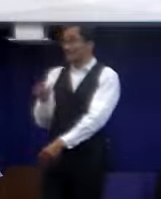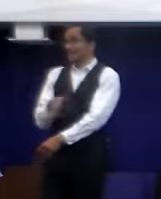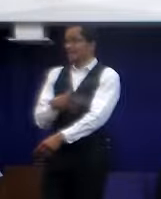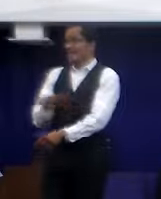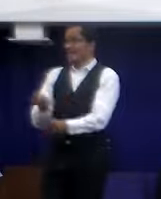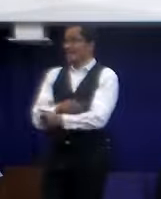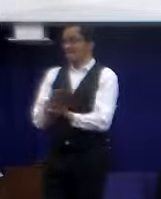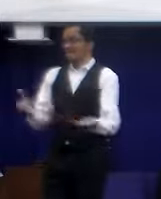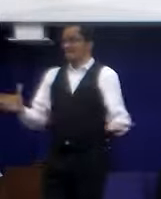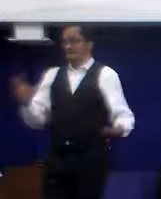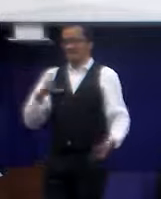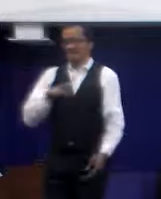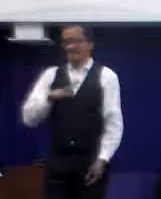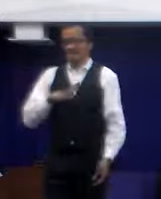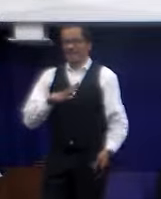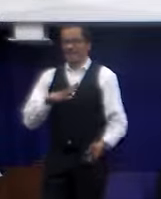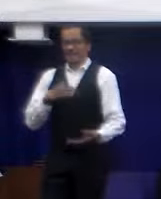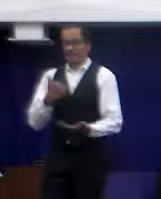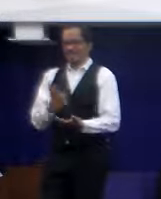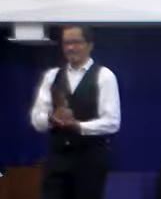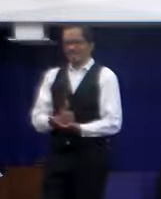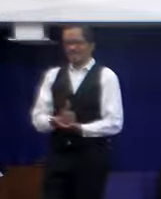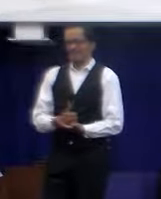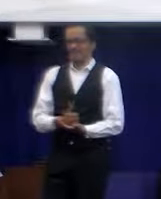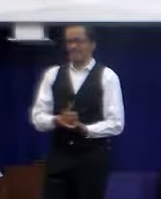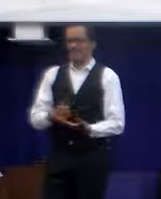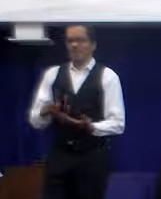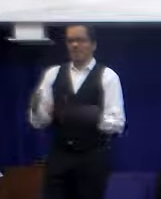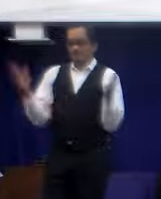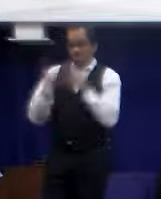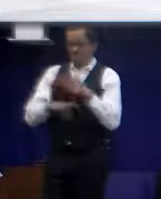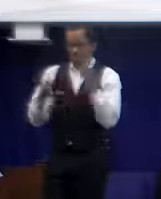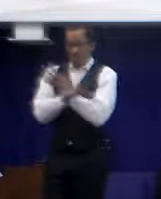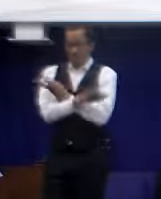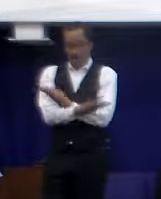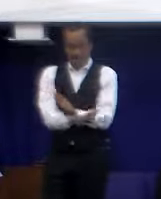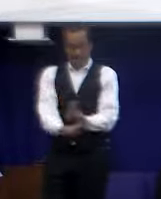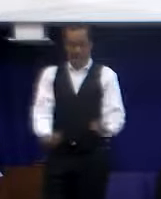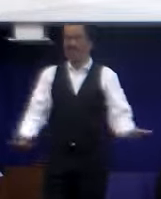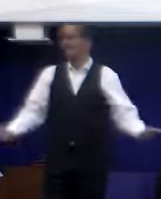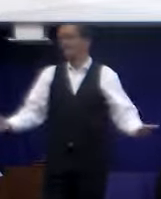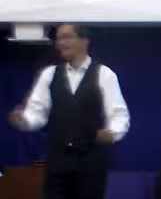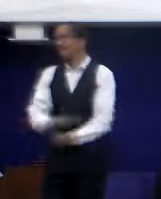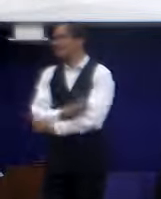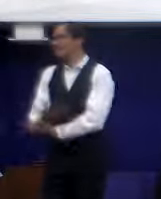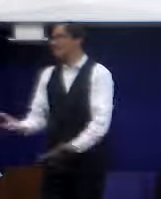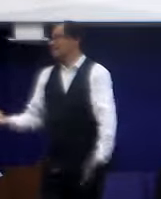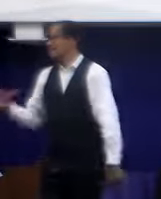right. Amen. If you, when you come out of the storm, everything will be all right. Yes. I want to tell you, it'll be all right for a